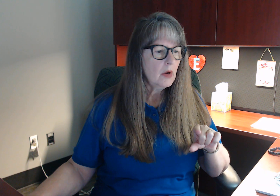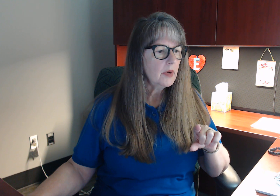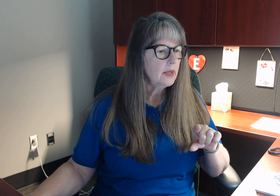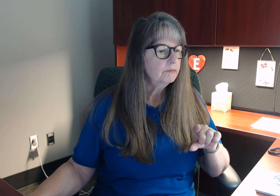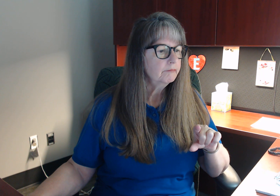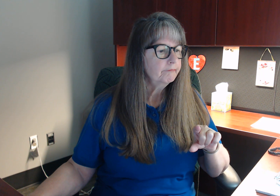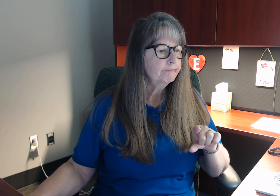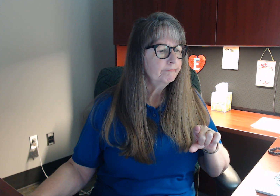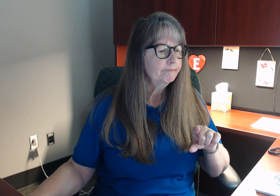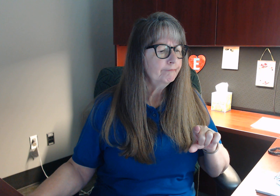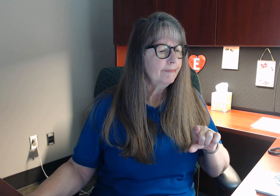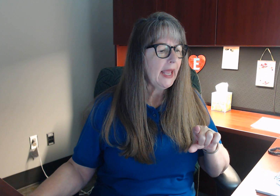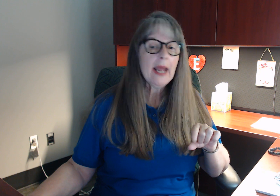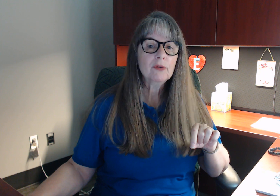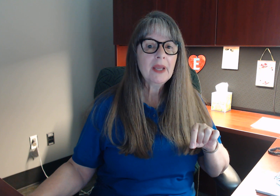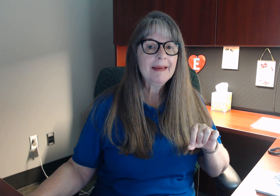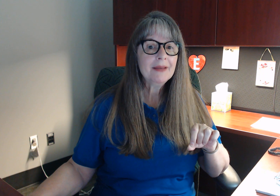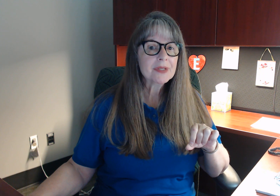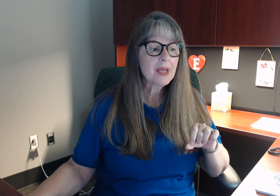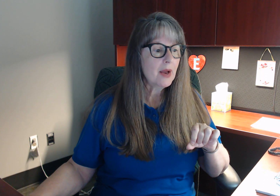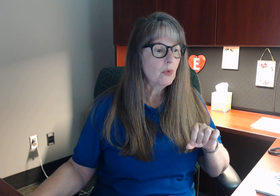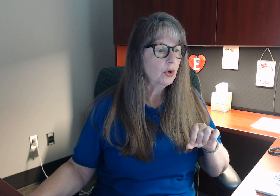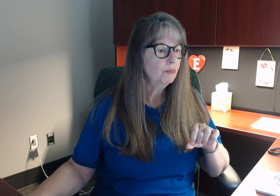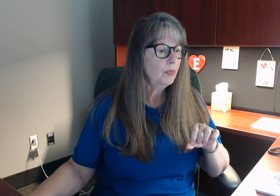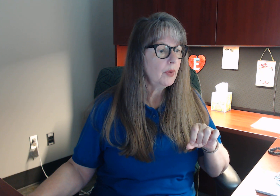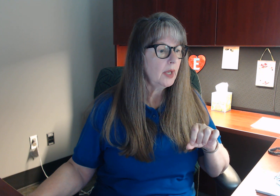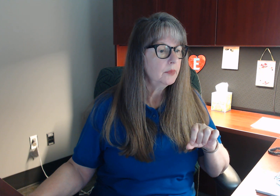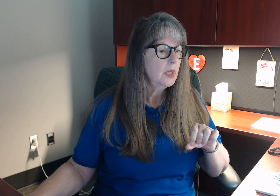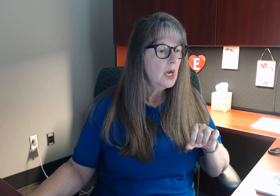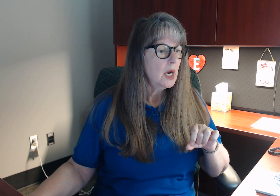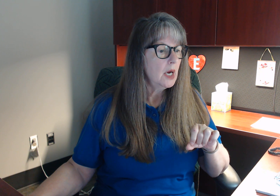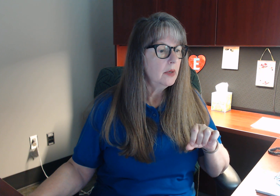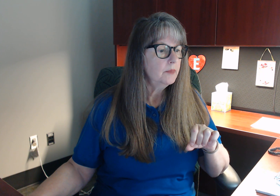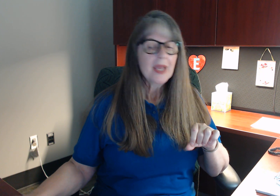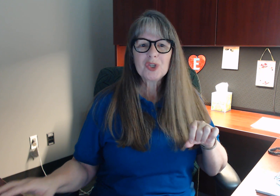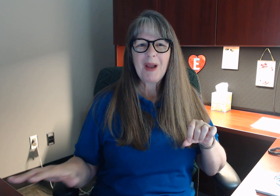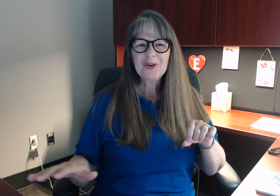Okay. And I don't think I can even say that word. Okay. Spiders.